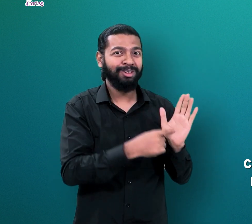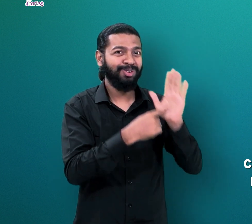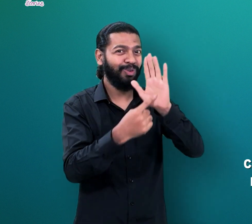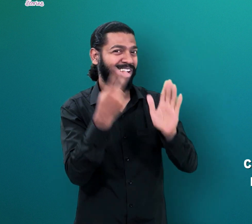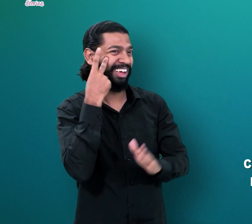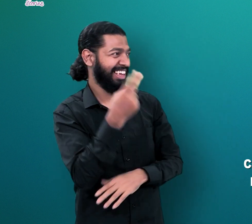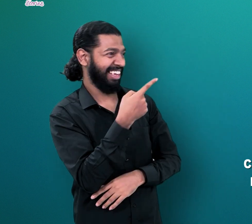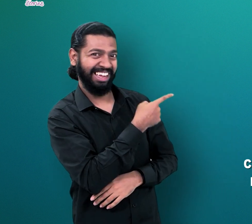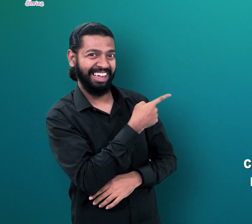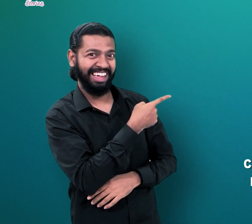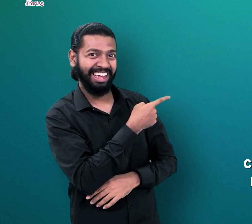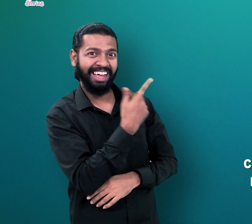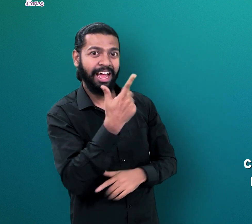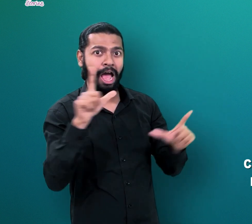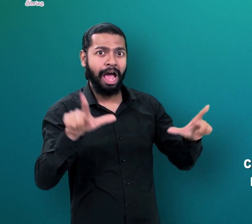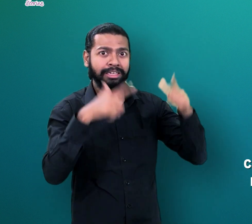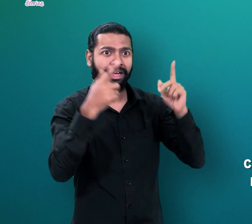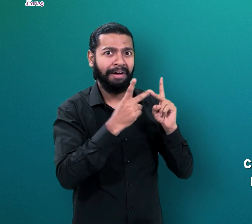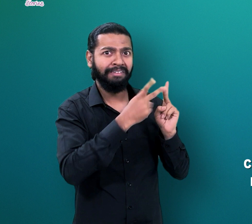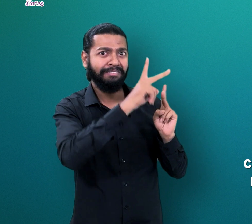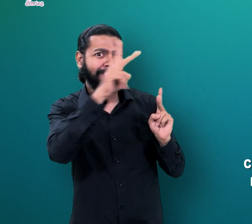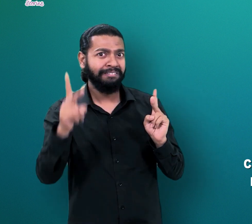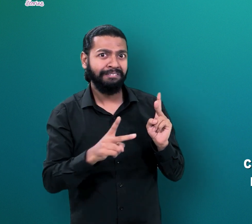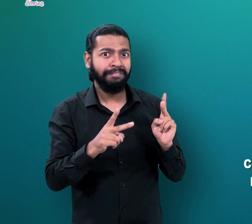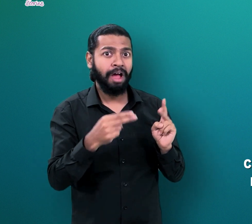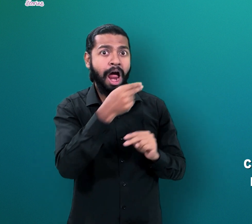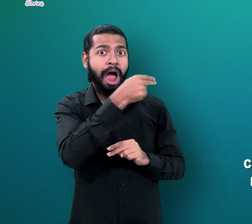Can you name the different trees in the pictures and mark them on the map?